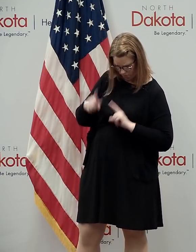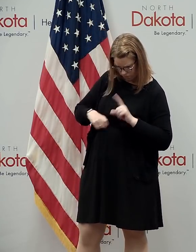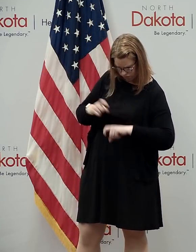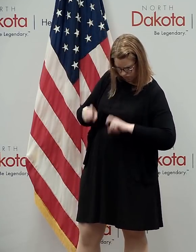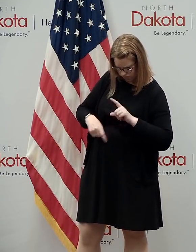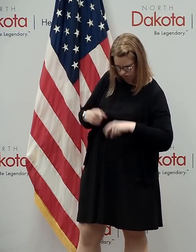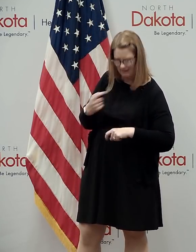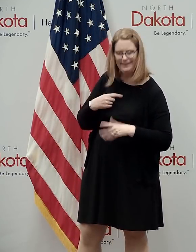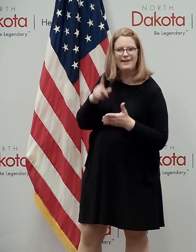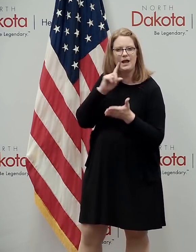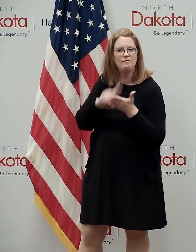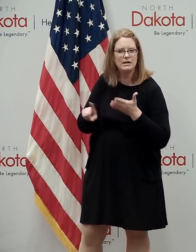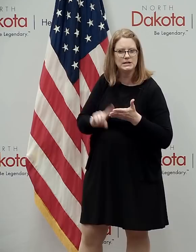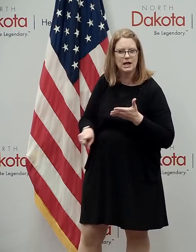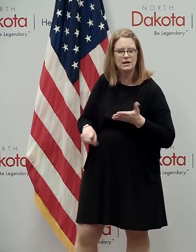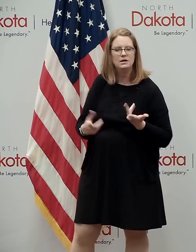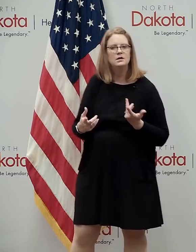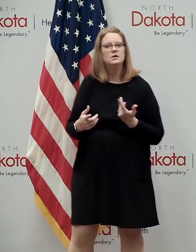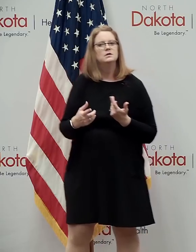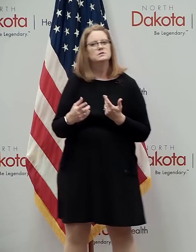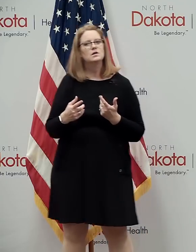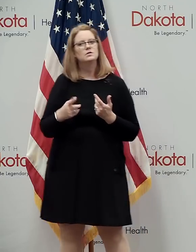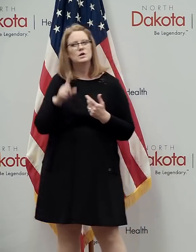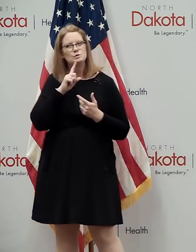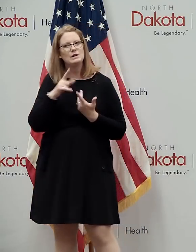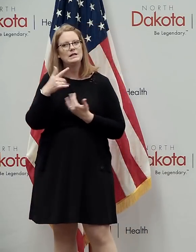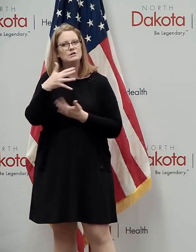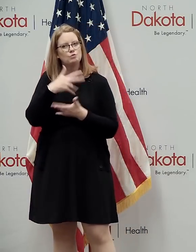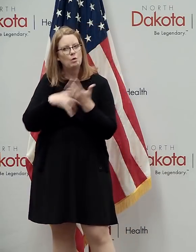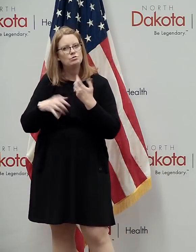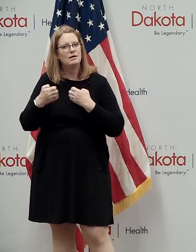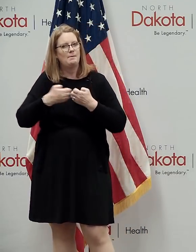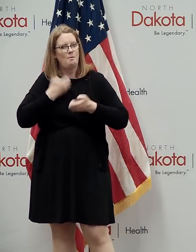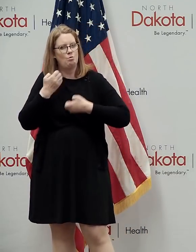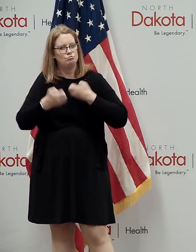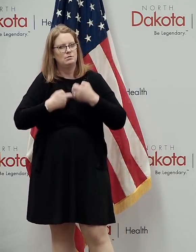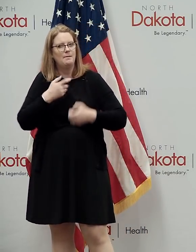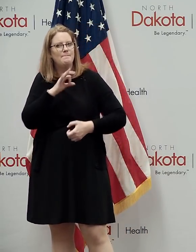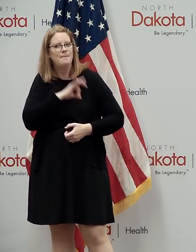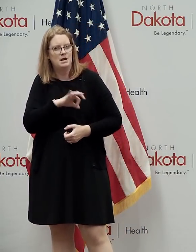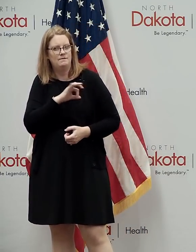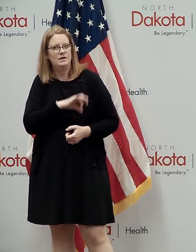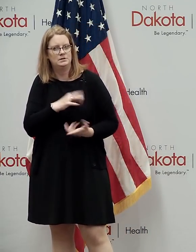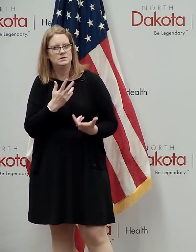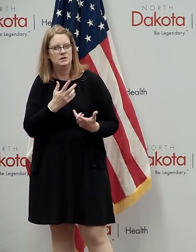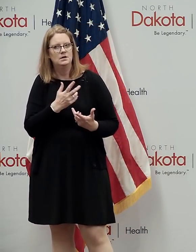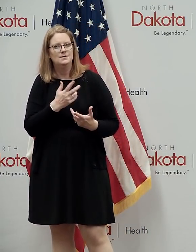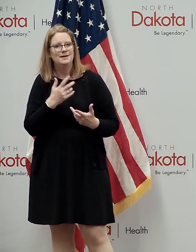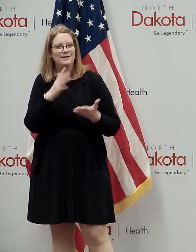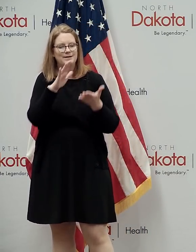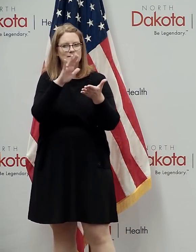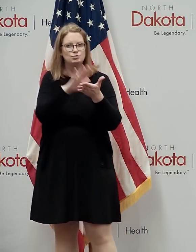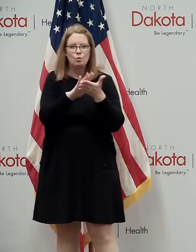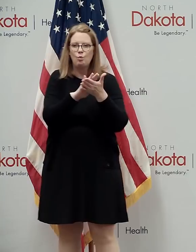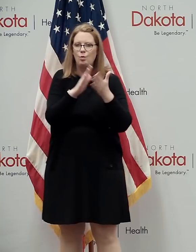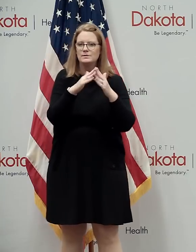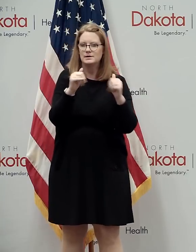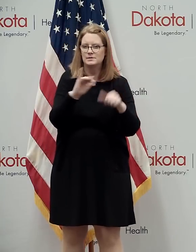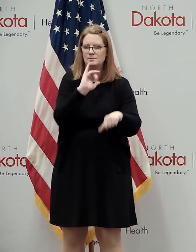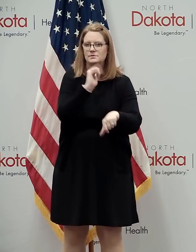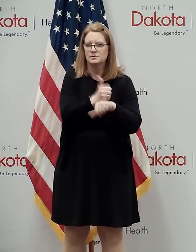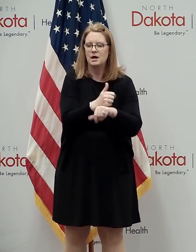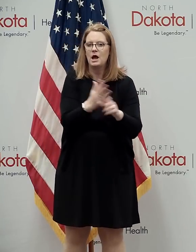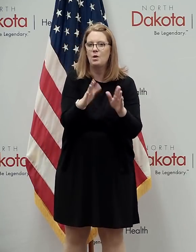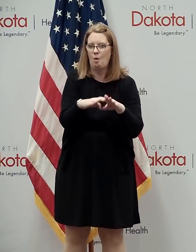other, again, social and emotional benefits of having functional educational systems, and so